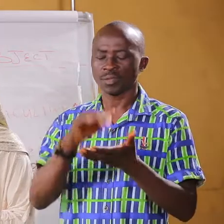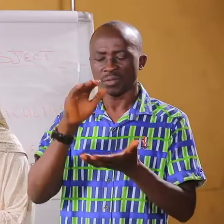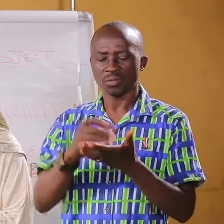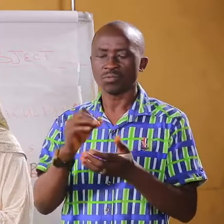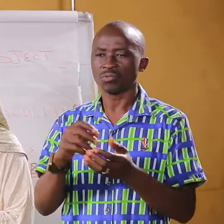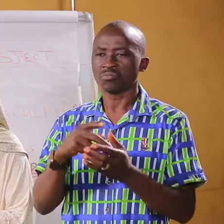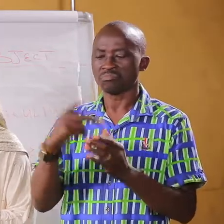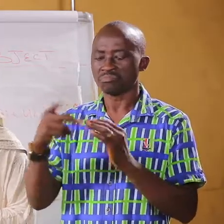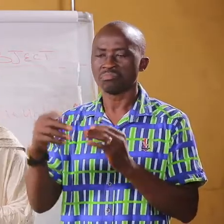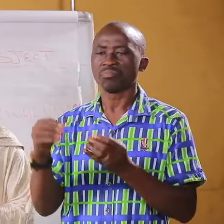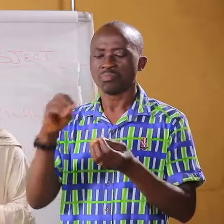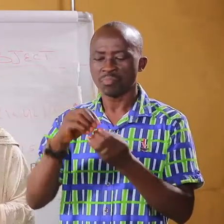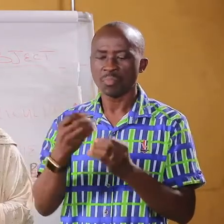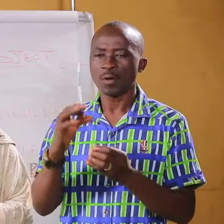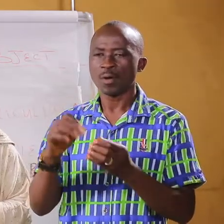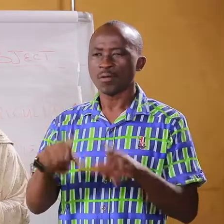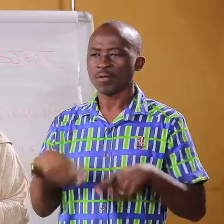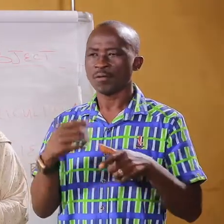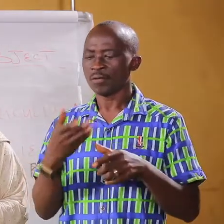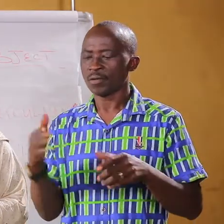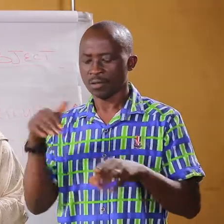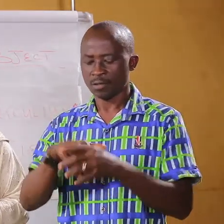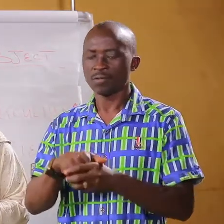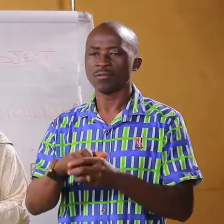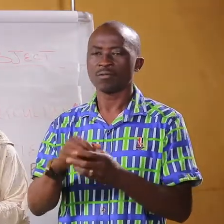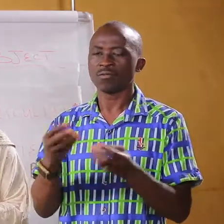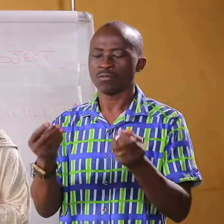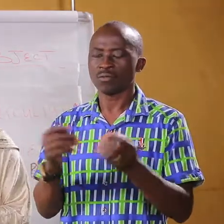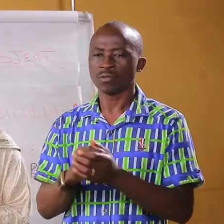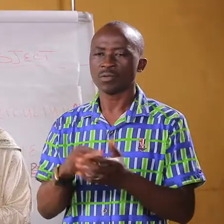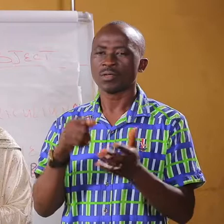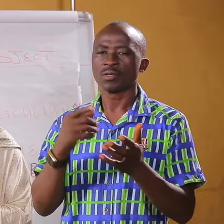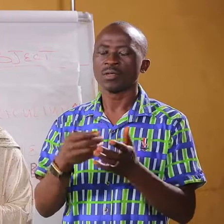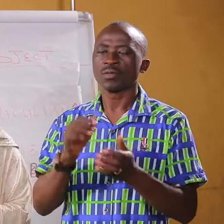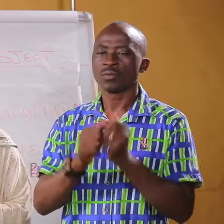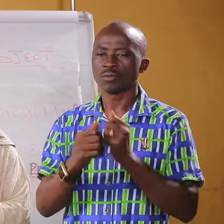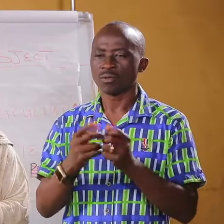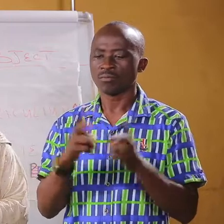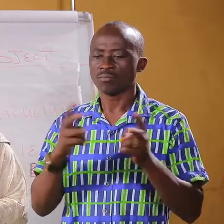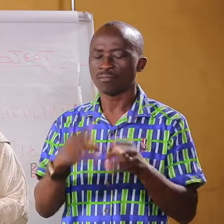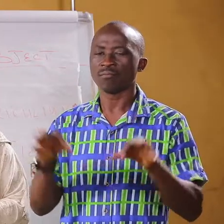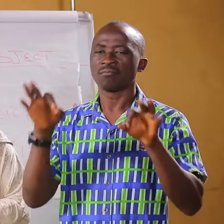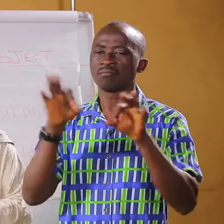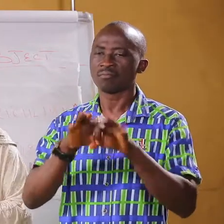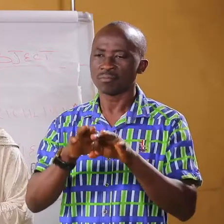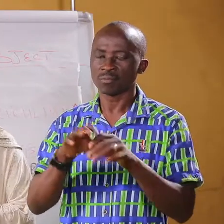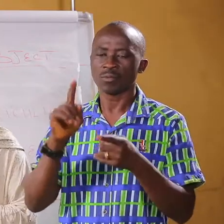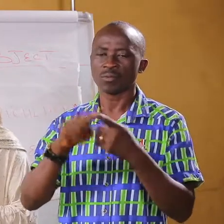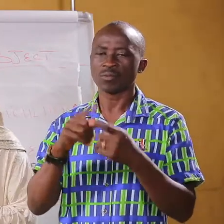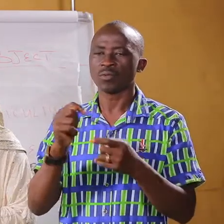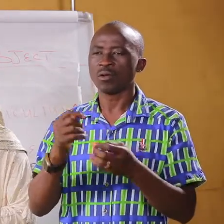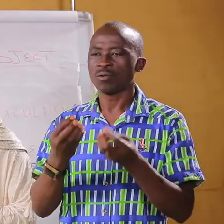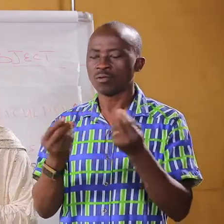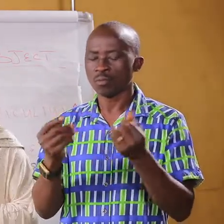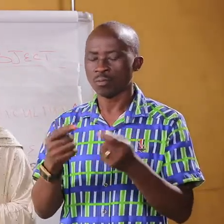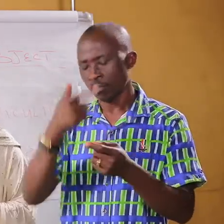the population of soil-living organisms. And these soil-living organisms, they are very, very important. They are vital to the soil because